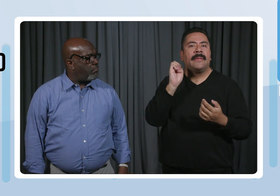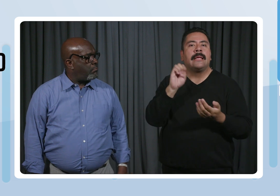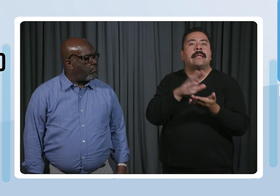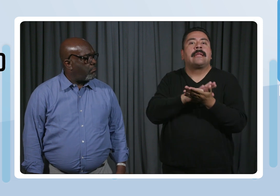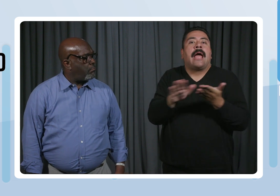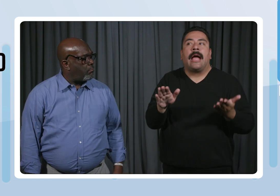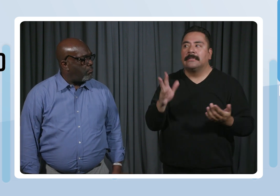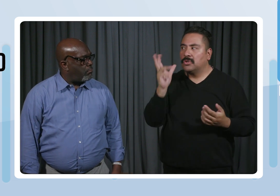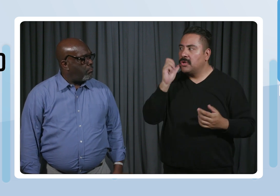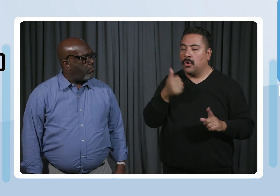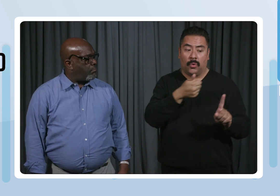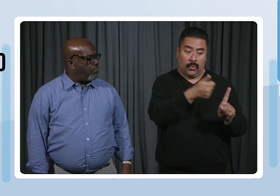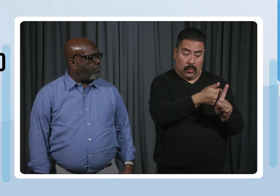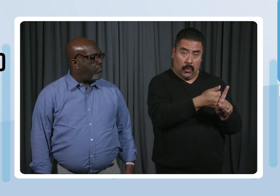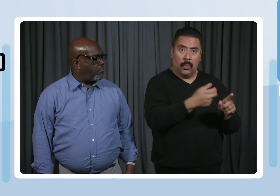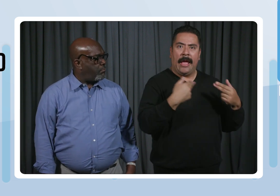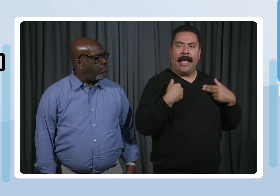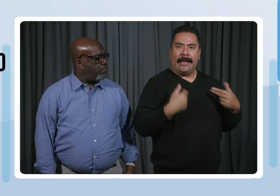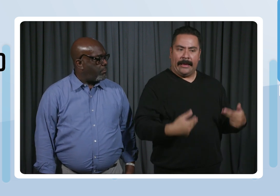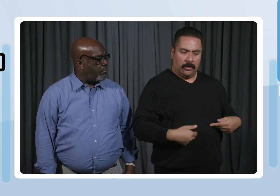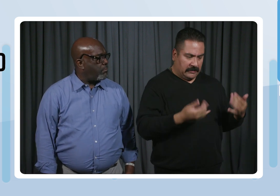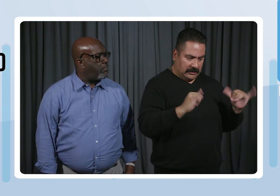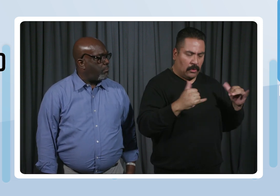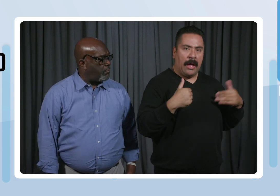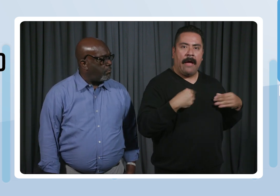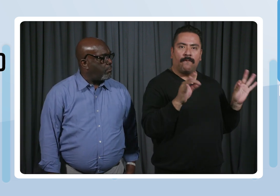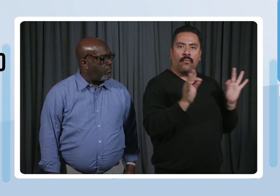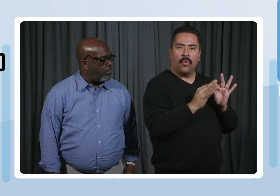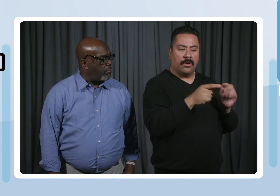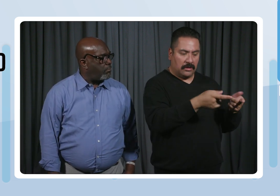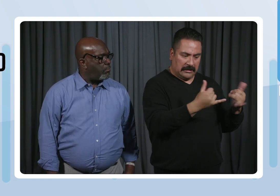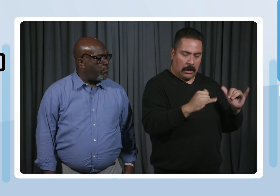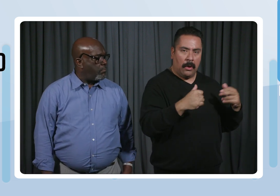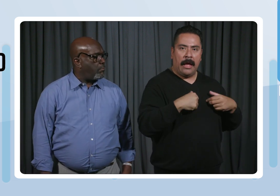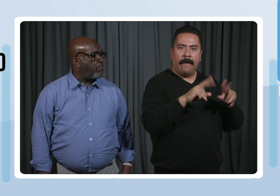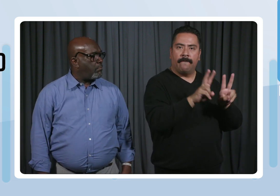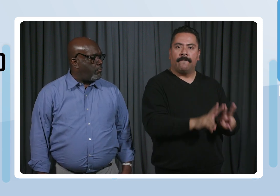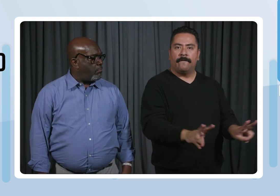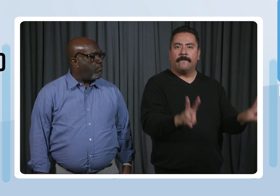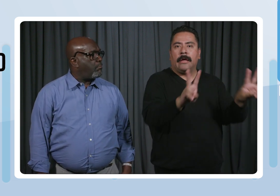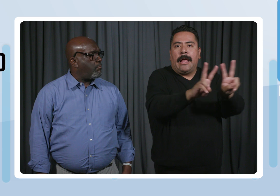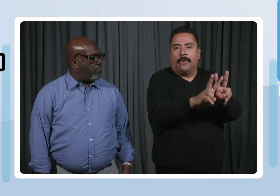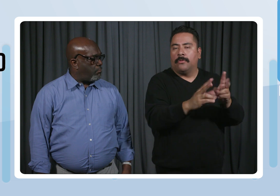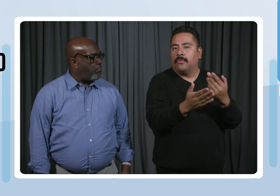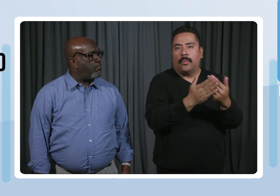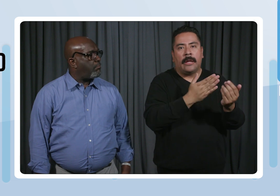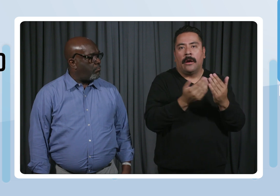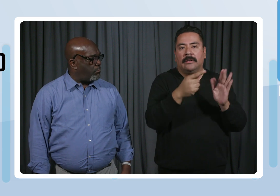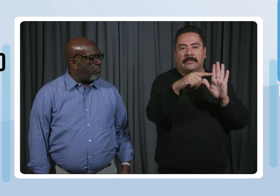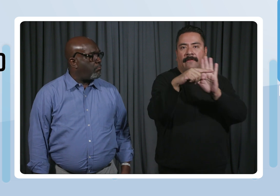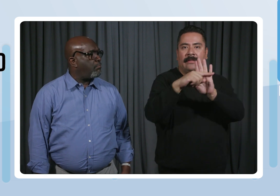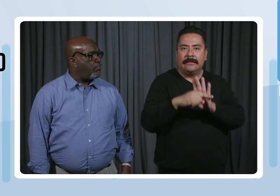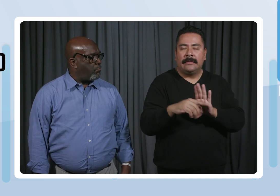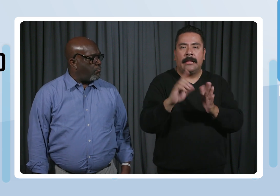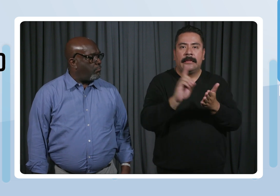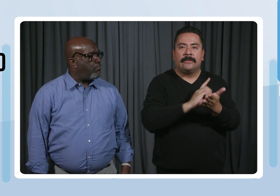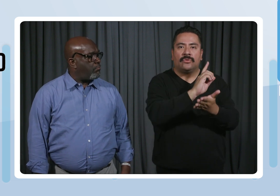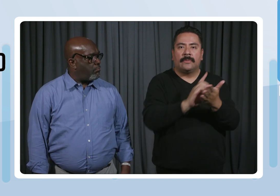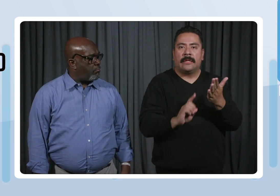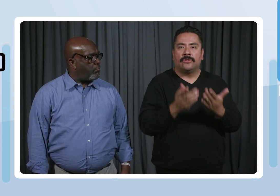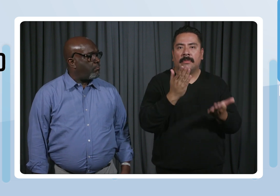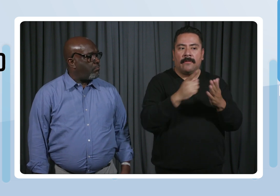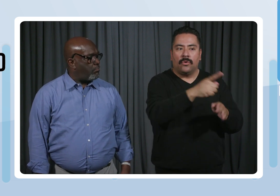hear you as a human being still have worth and value, regardless of the stigma and discrimination that you may